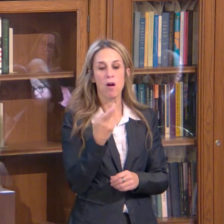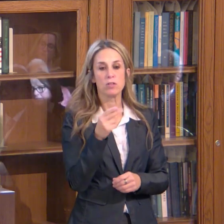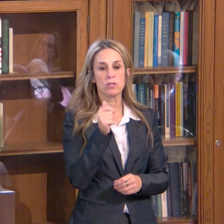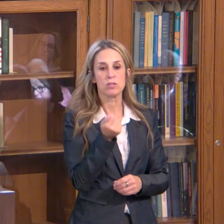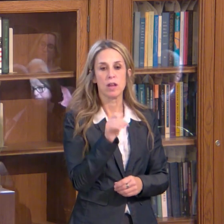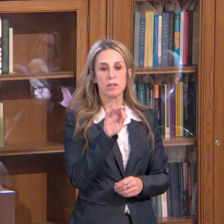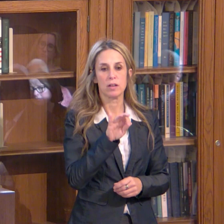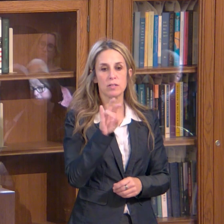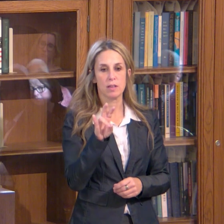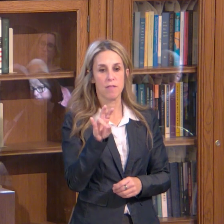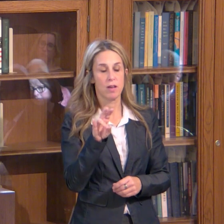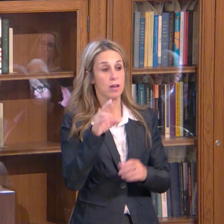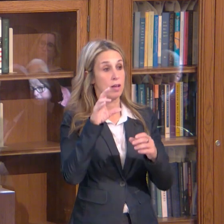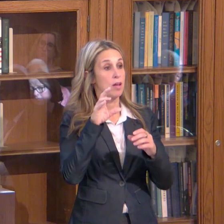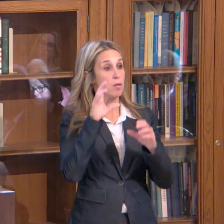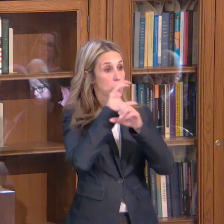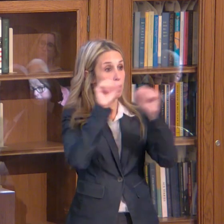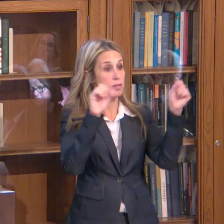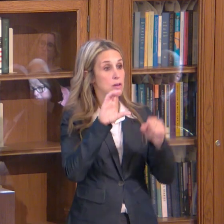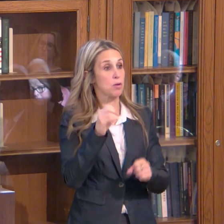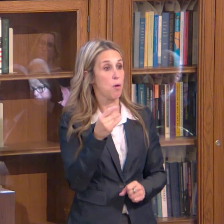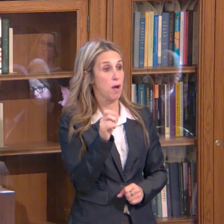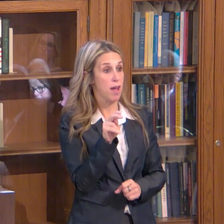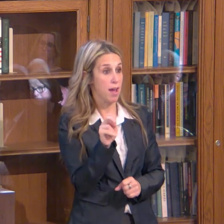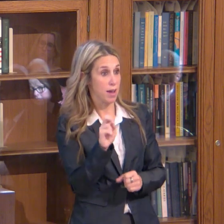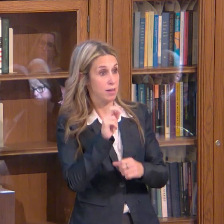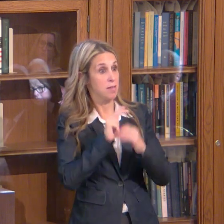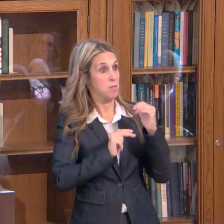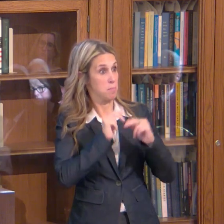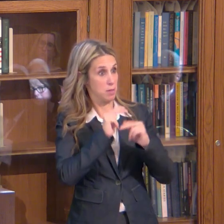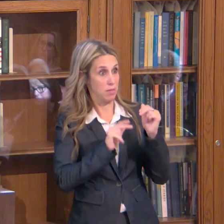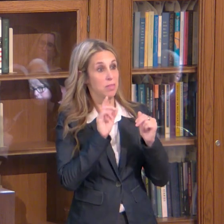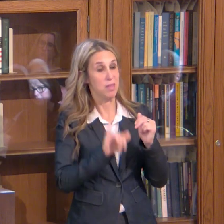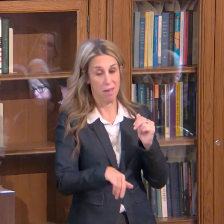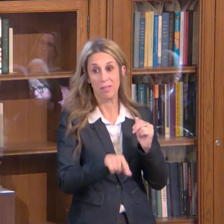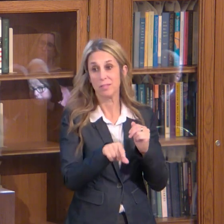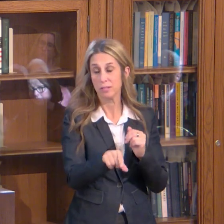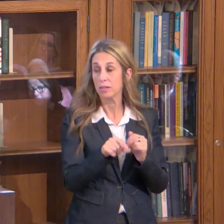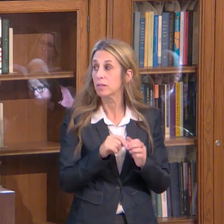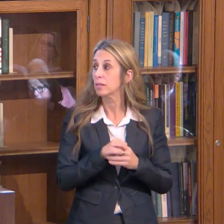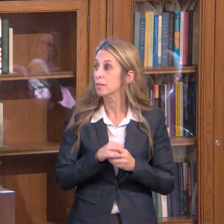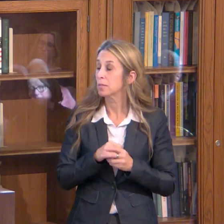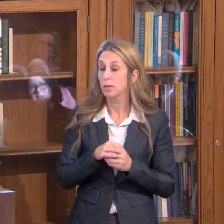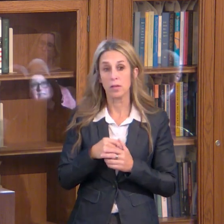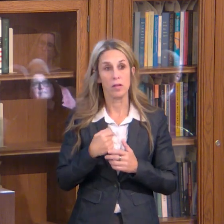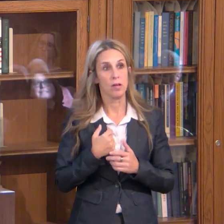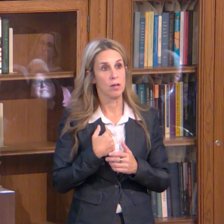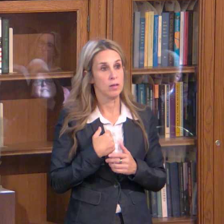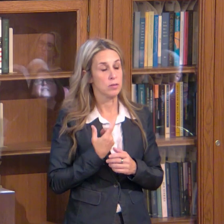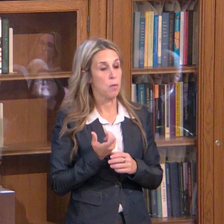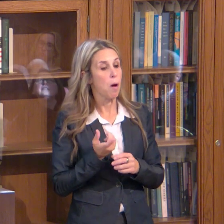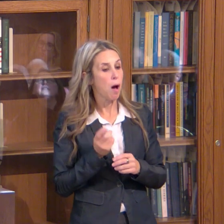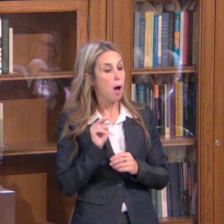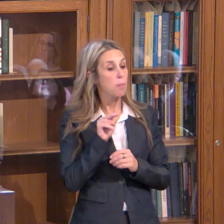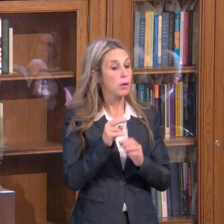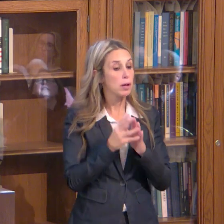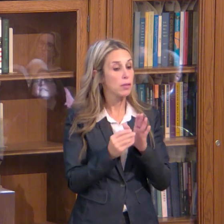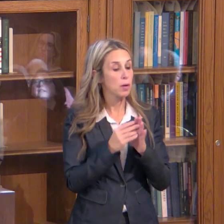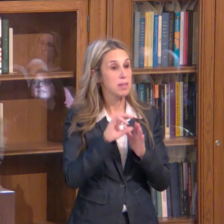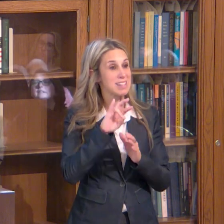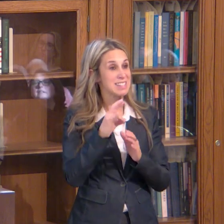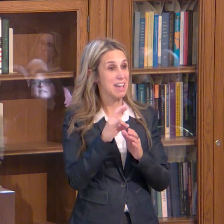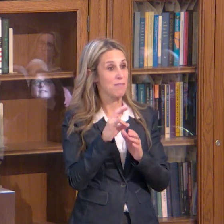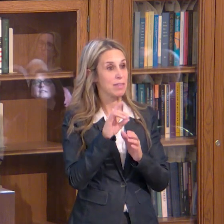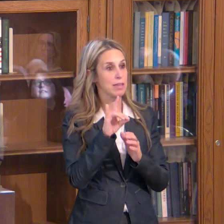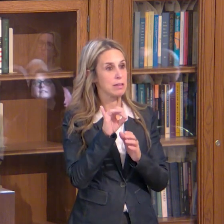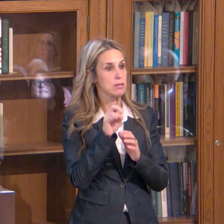president cohane unveiled a portrait before a throng of invited guests in it I'm standing Hogan a copy of the seventh edition of